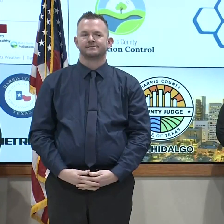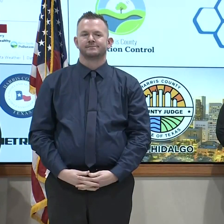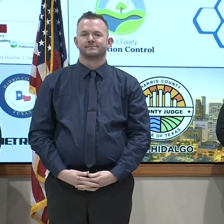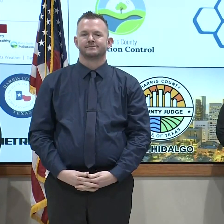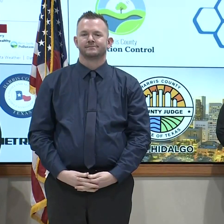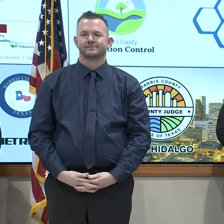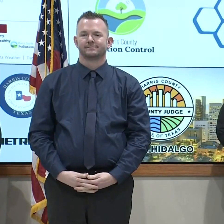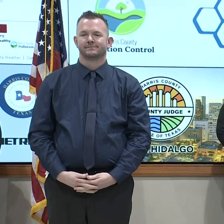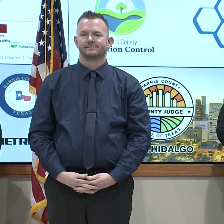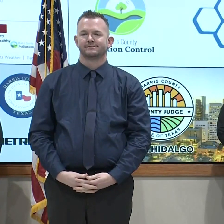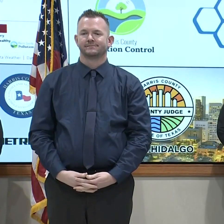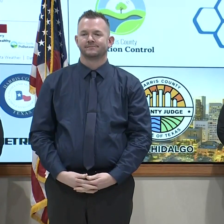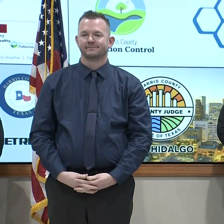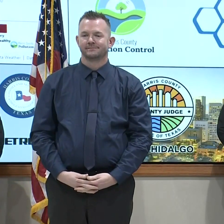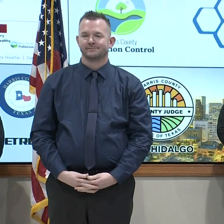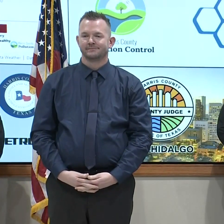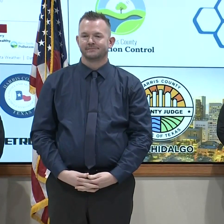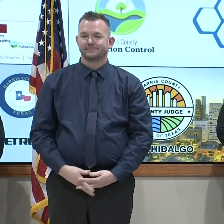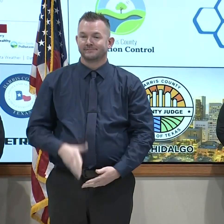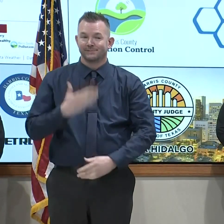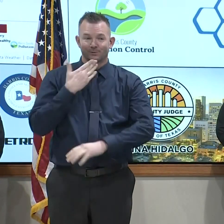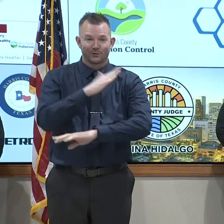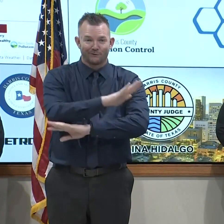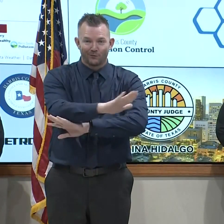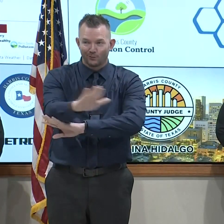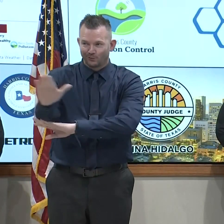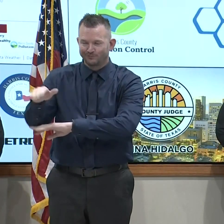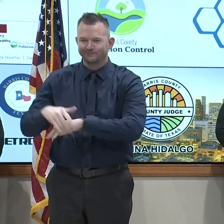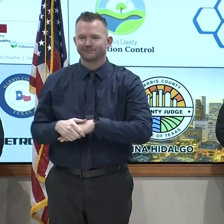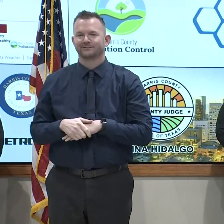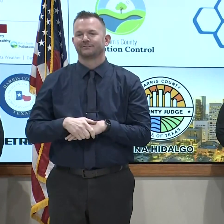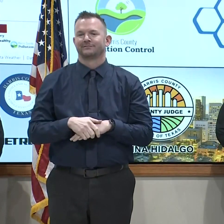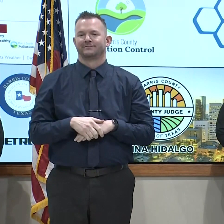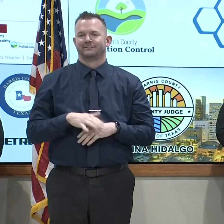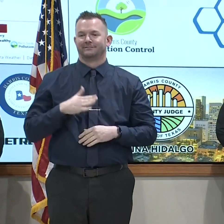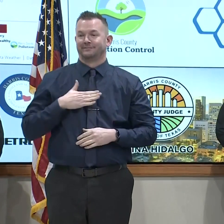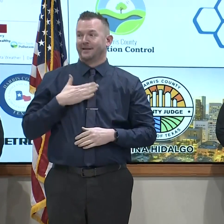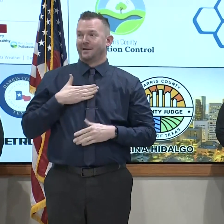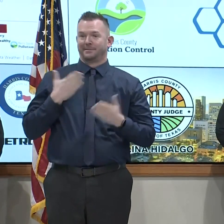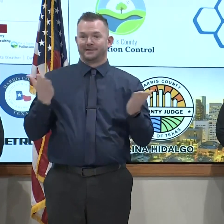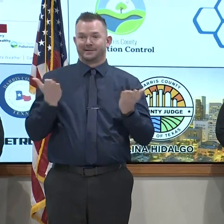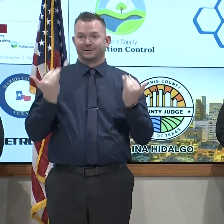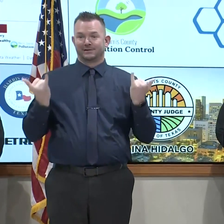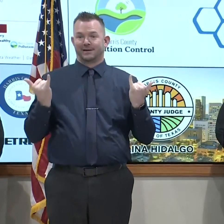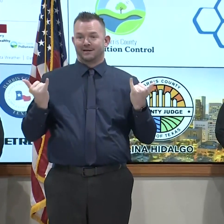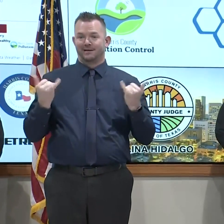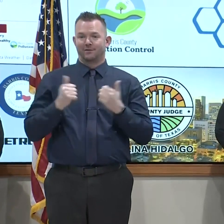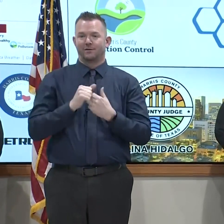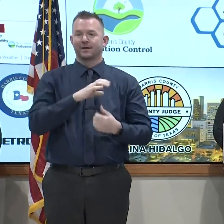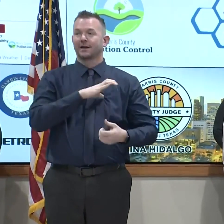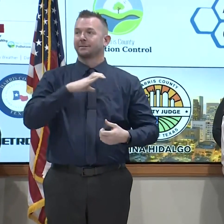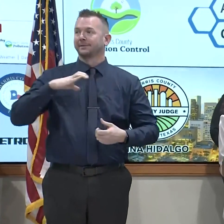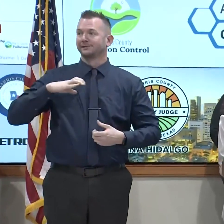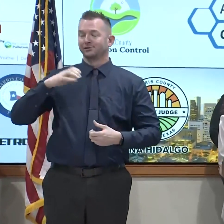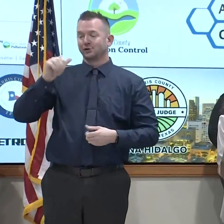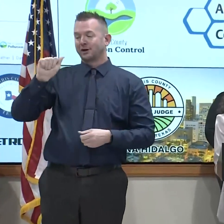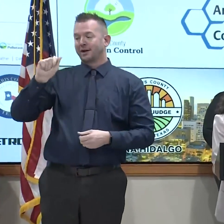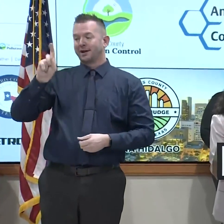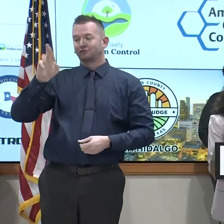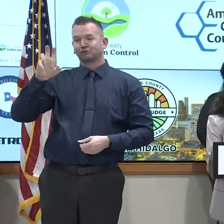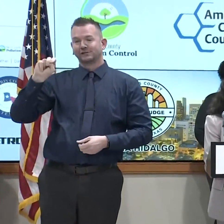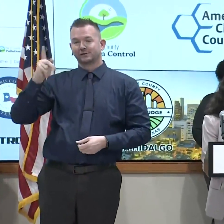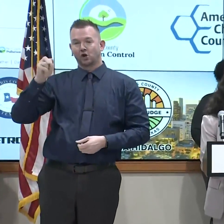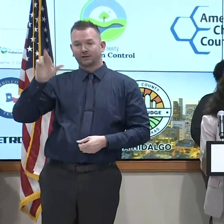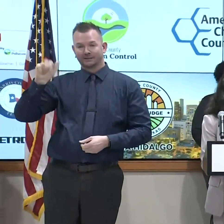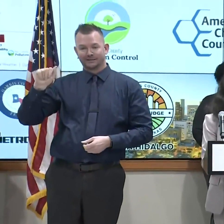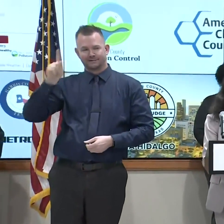right. Good afternoon. I'm pleased to be here with Commissioner Garcia. Commissioner, thank you so much for your leadership